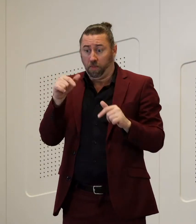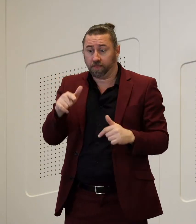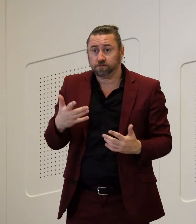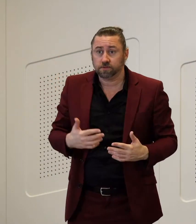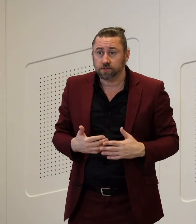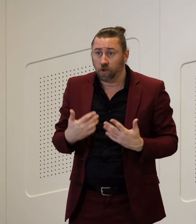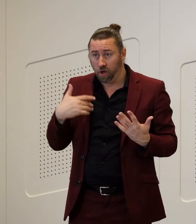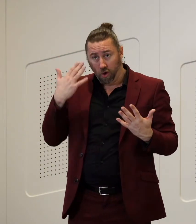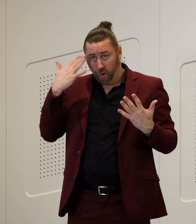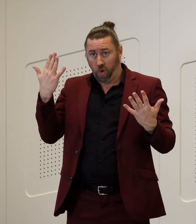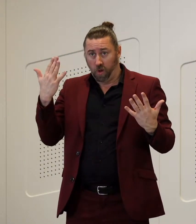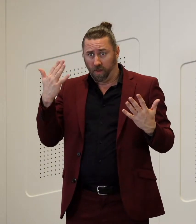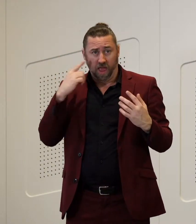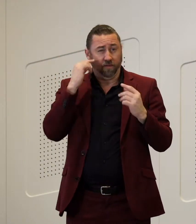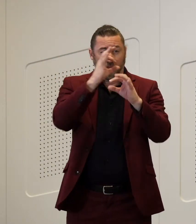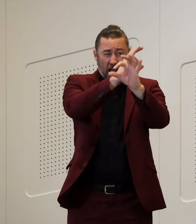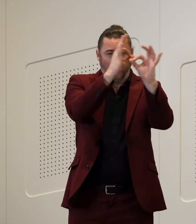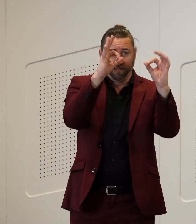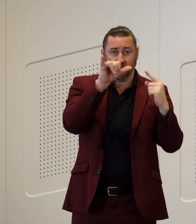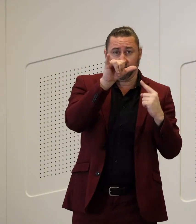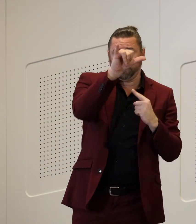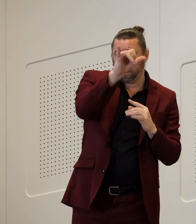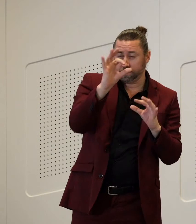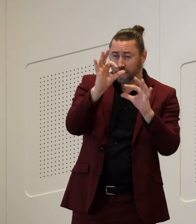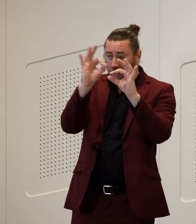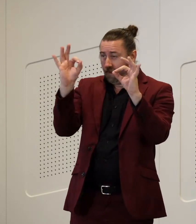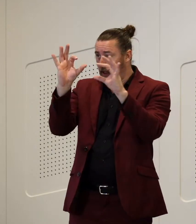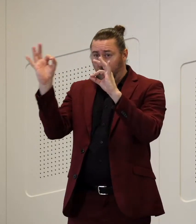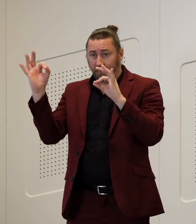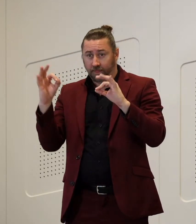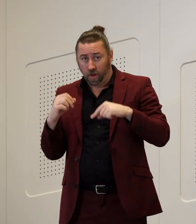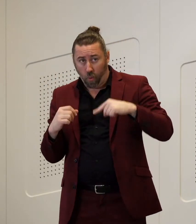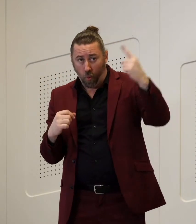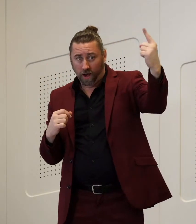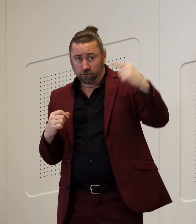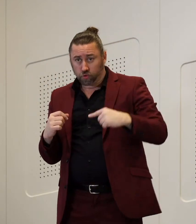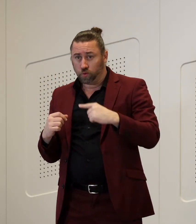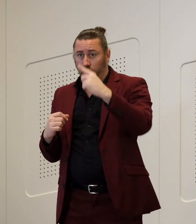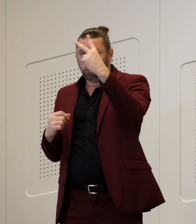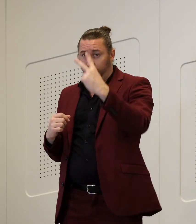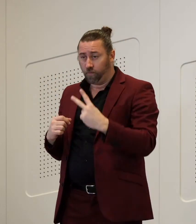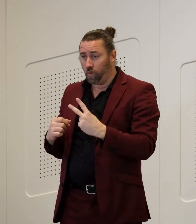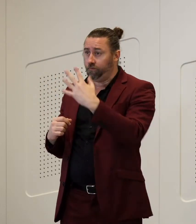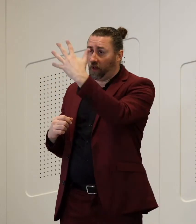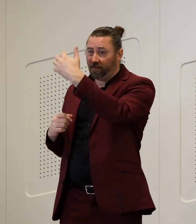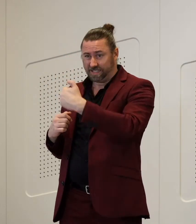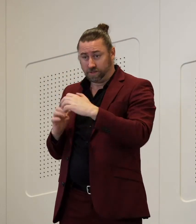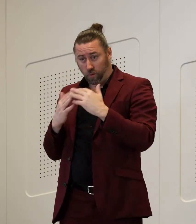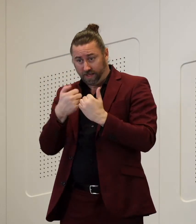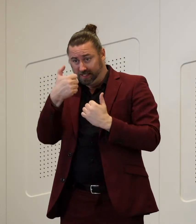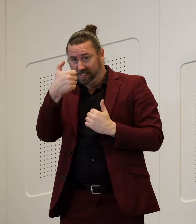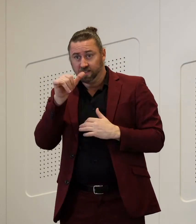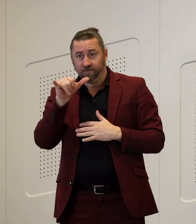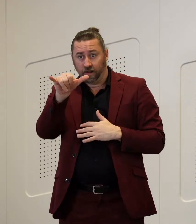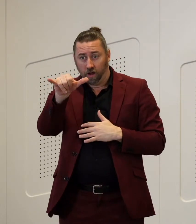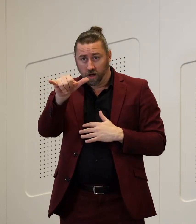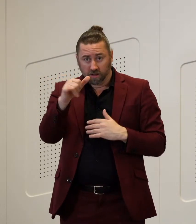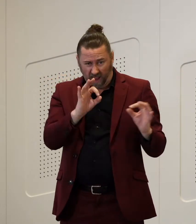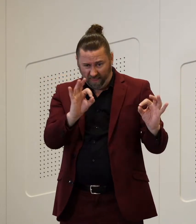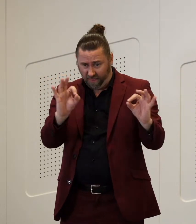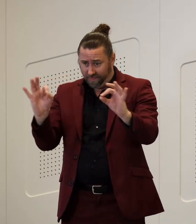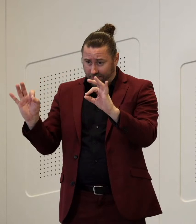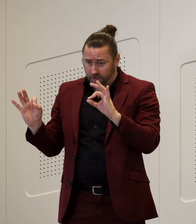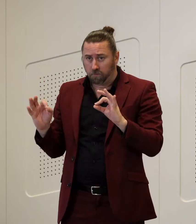one single person on any of those 6 flights tests positive today, that would be very reassuring. But then I have to work